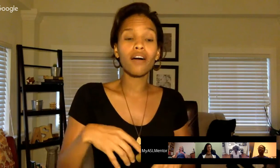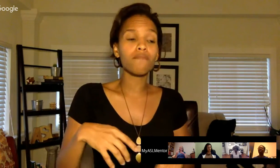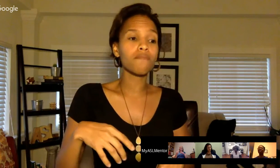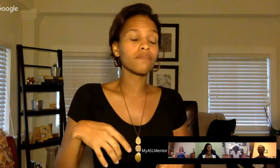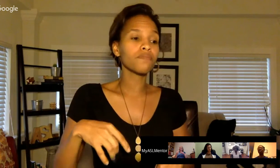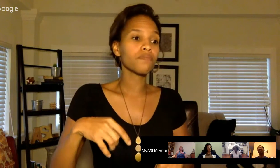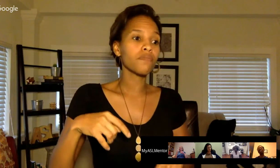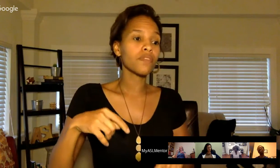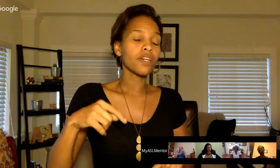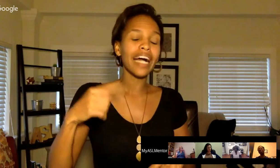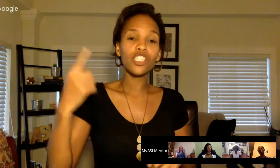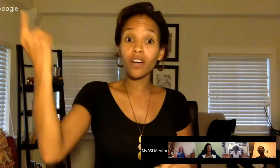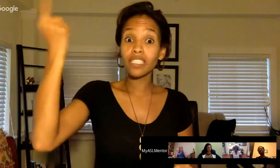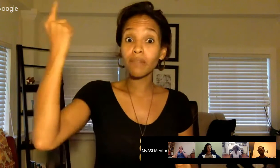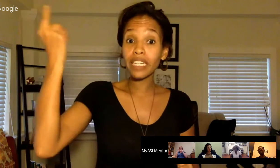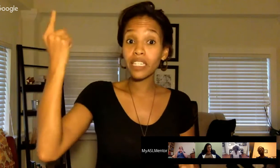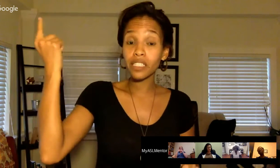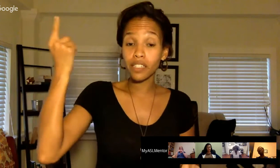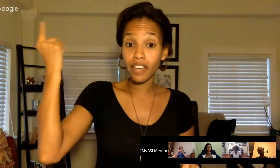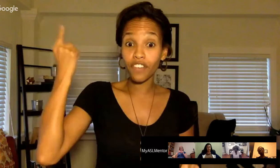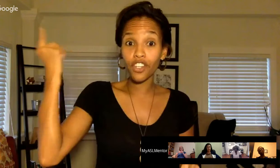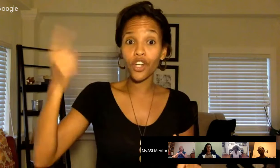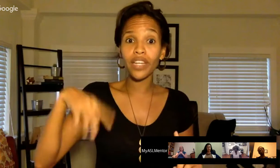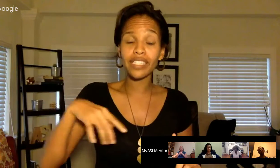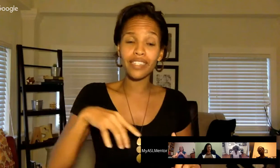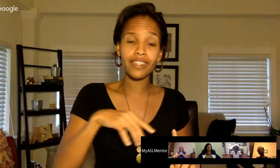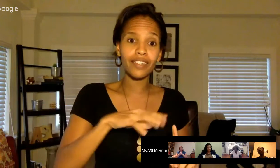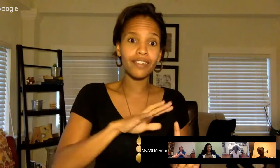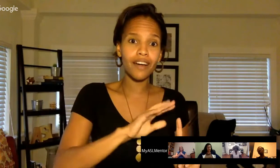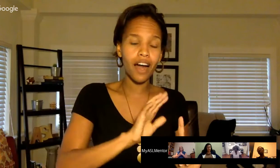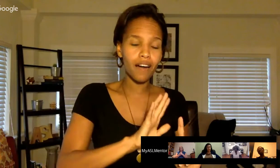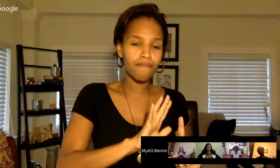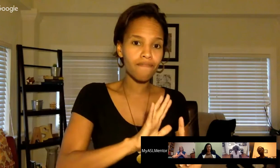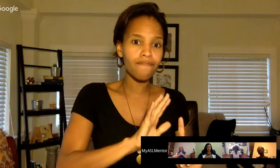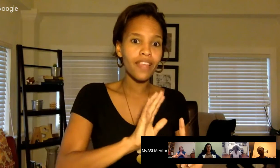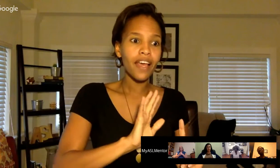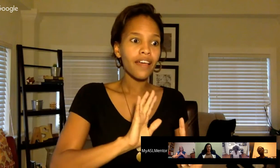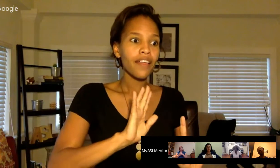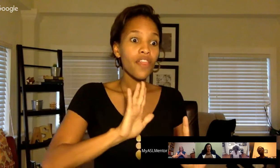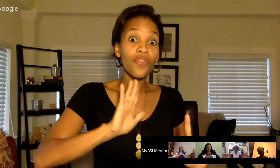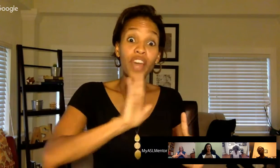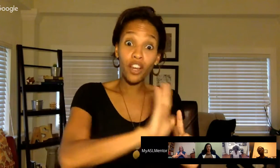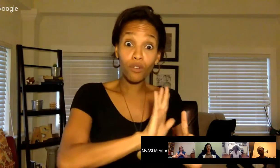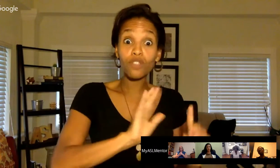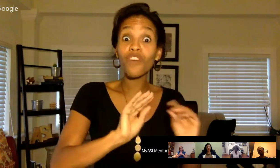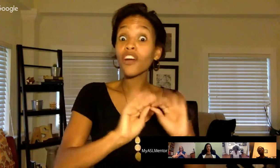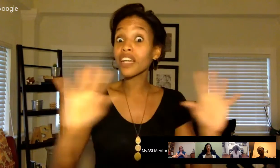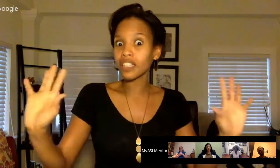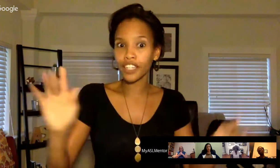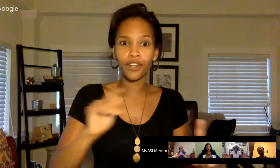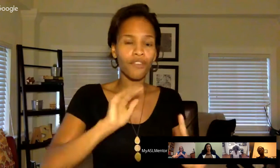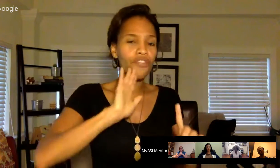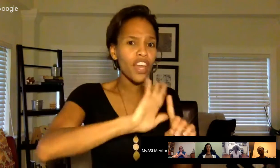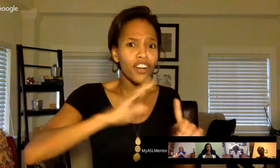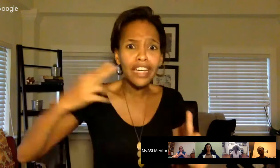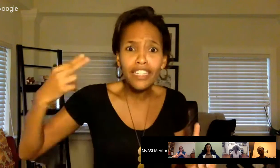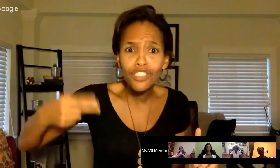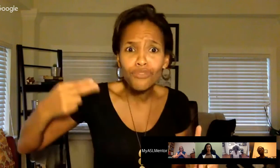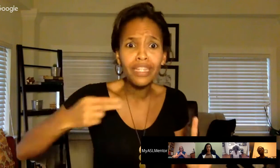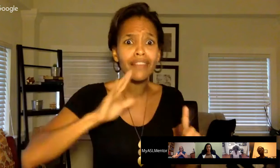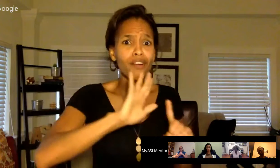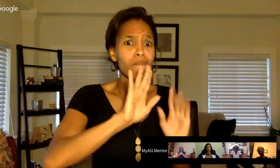Or I saw somebody's video they did. It was very clear.